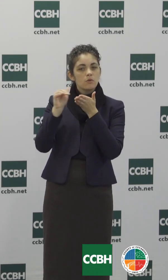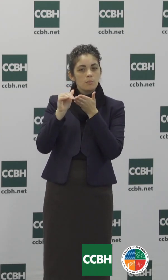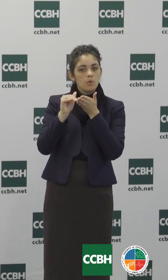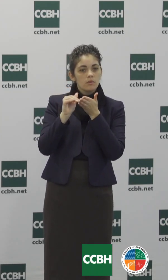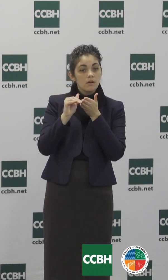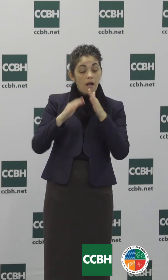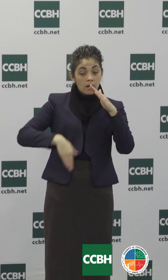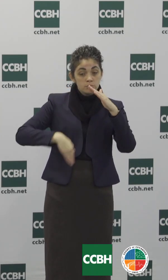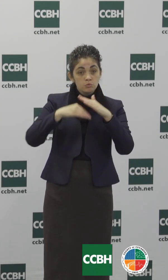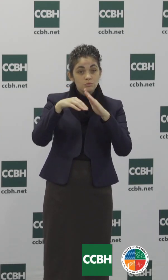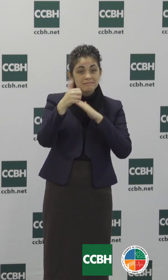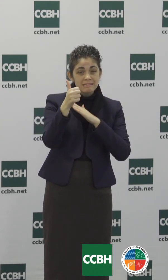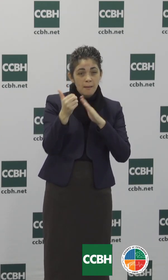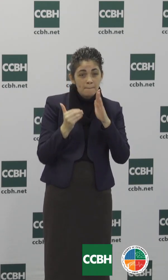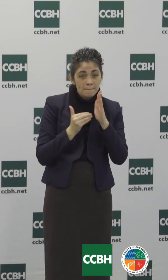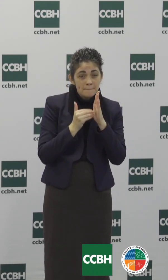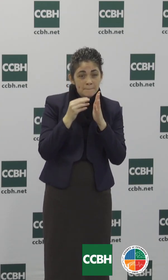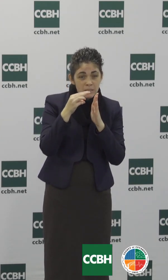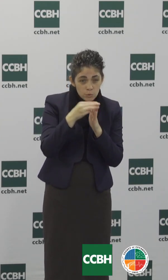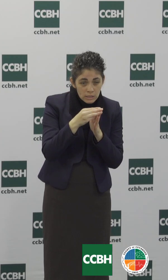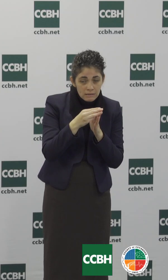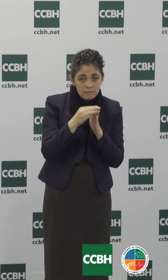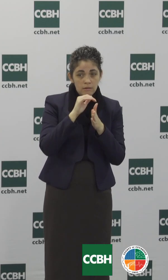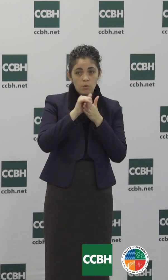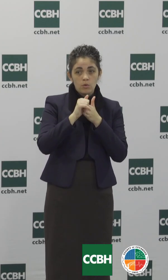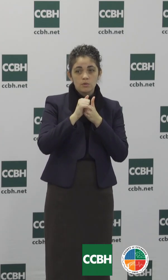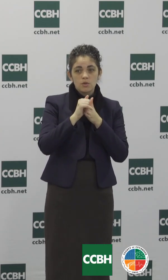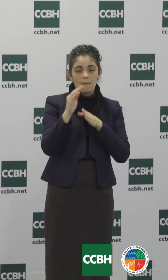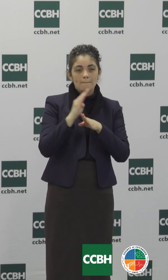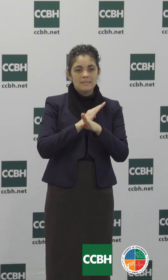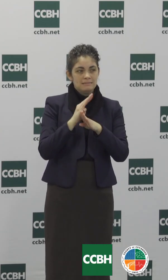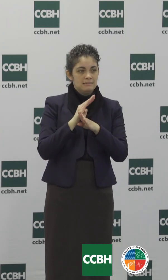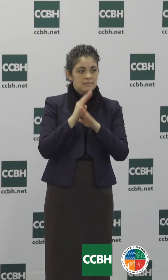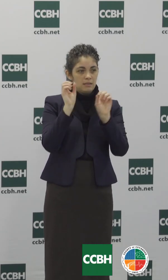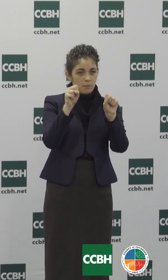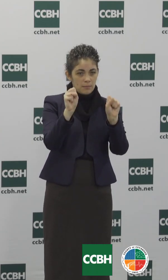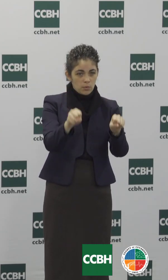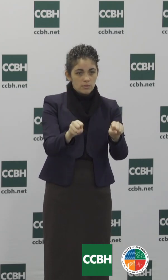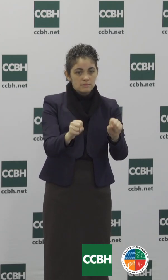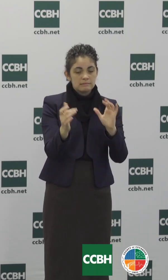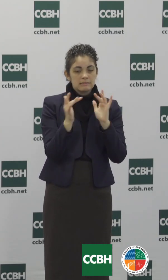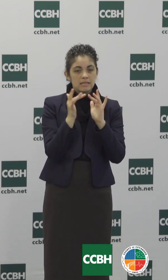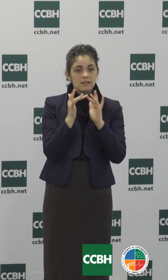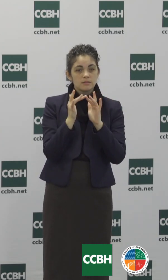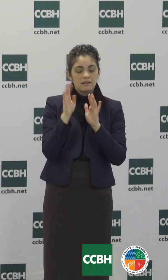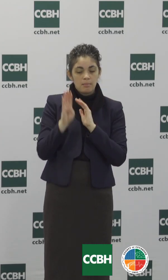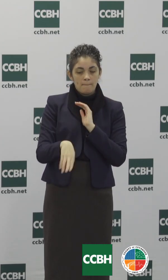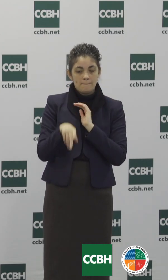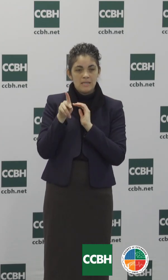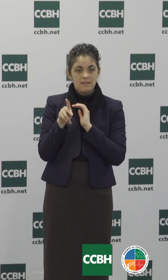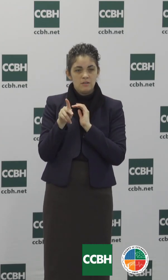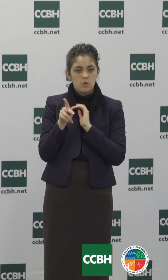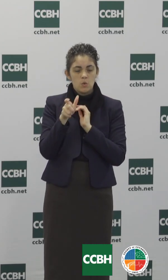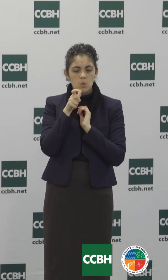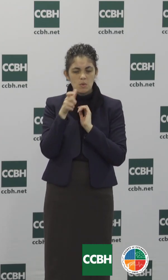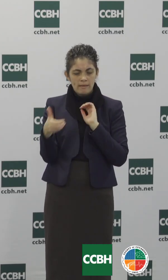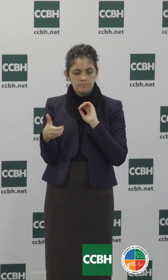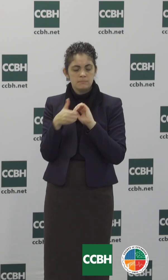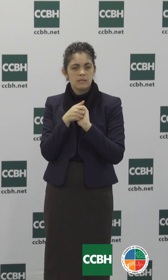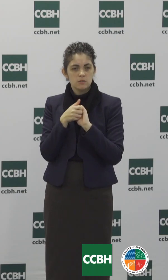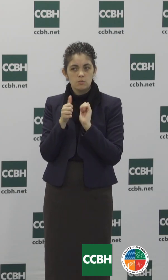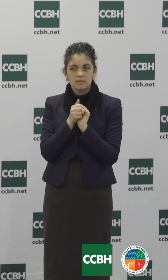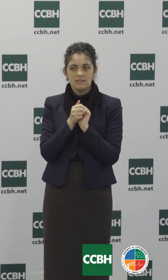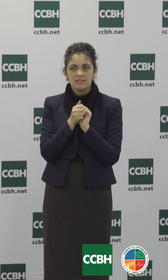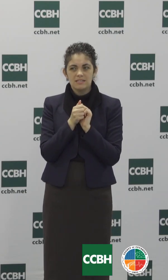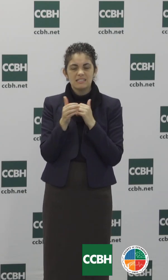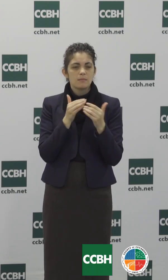$10 million. For this loan, business owners are advised to contact the bank that they have a relationship with.